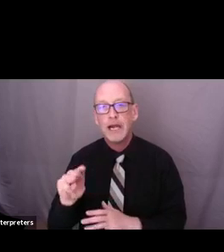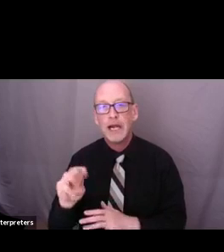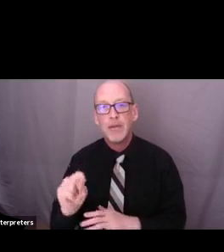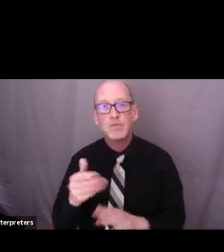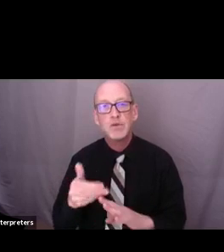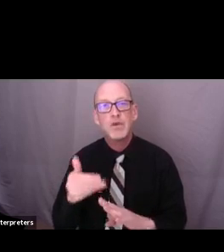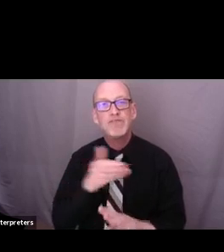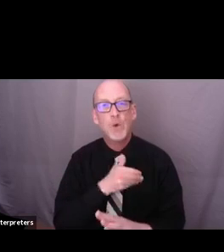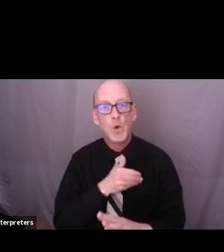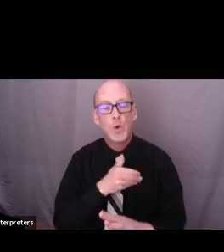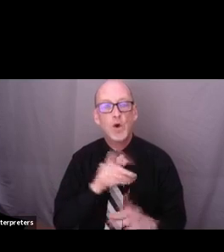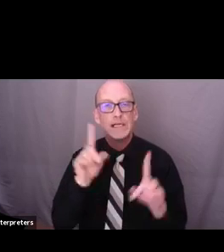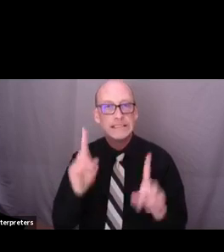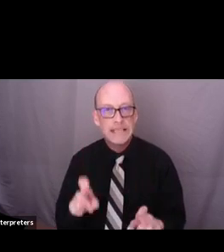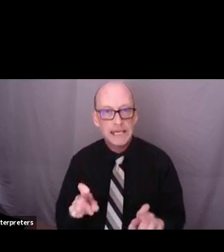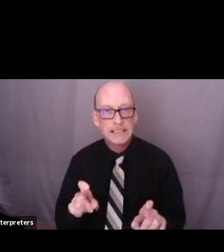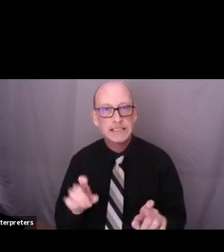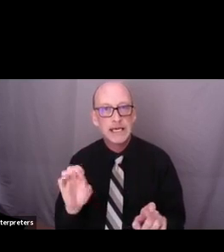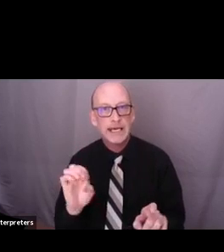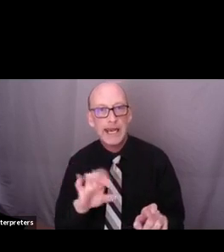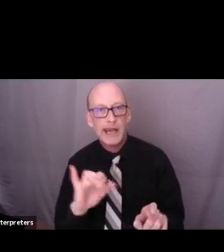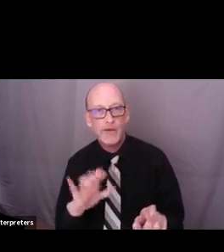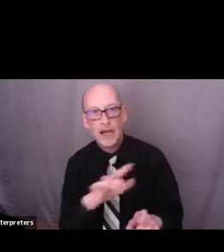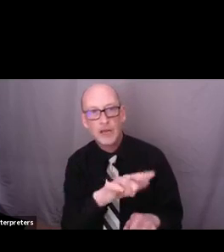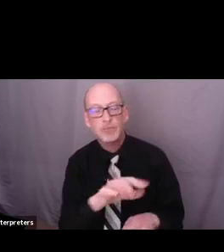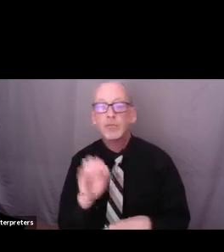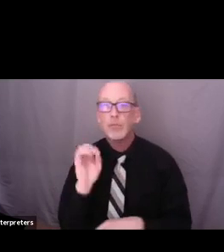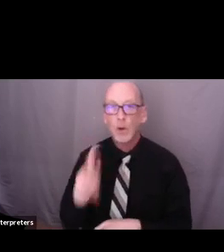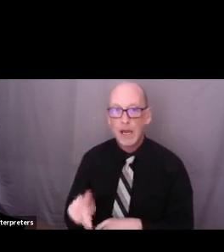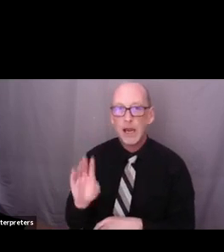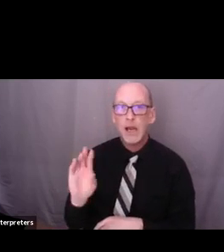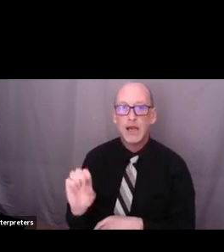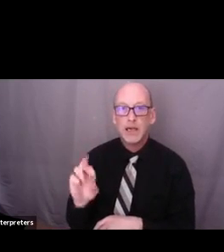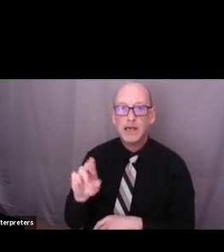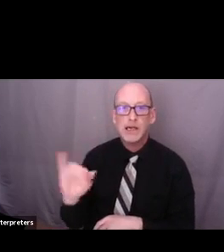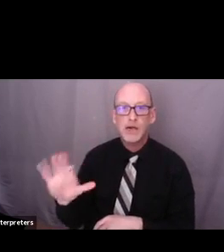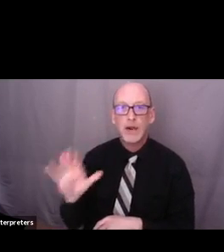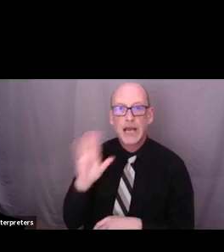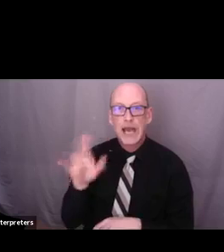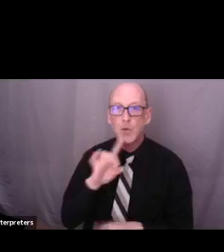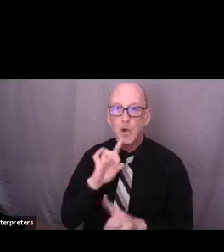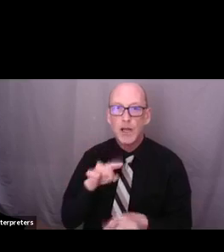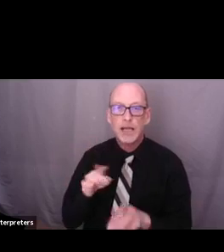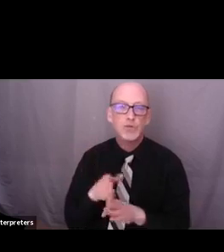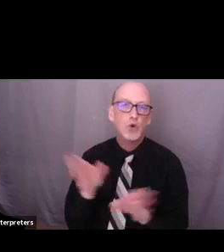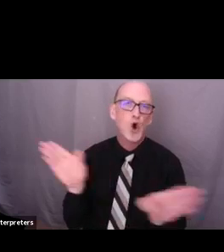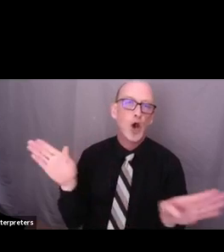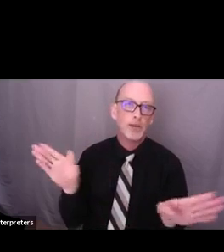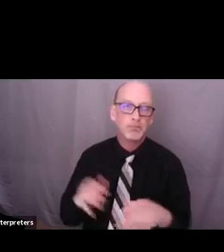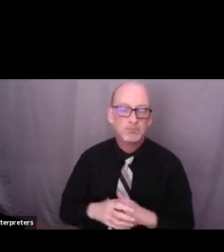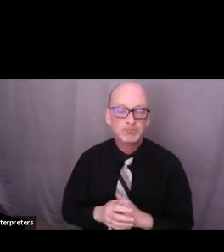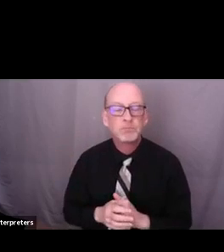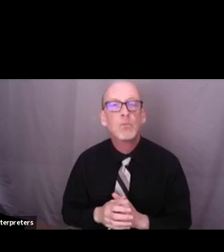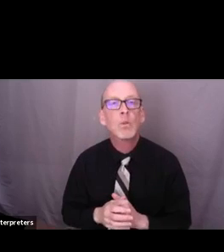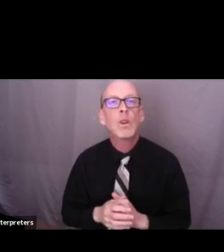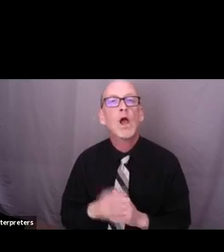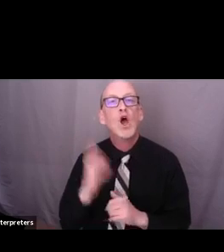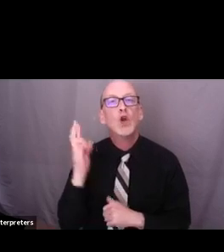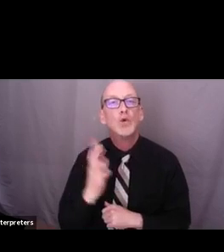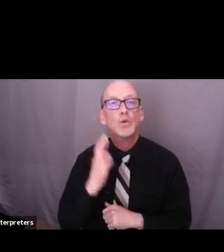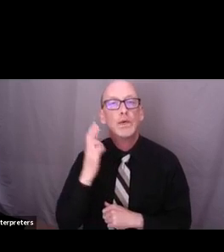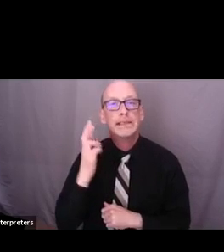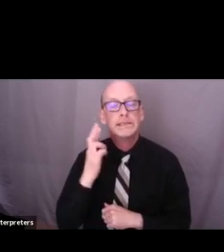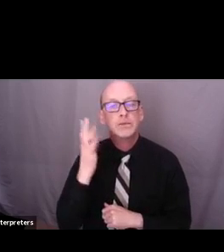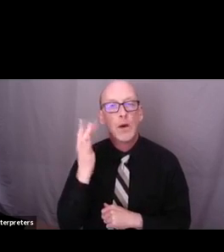tested, Eric. Okay, so I'll just answer that in a broad sense term. The reason why the idea